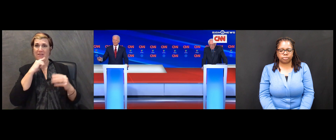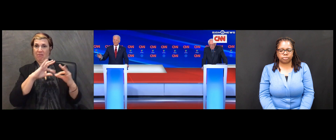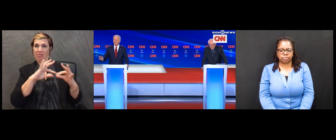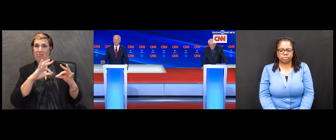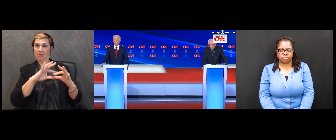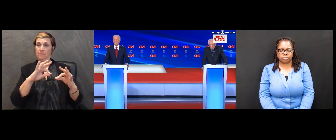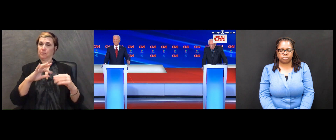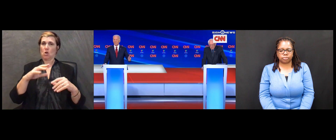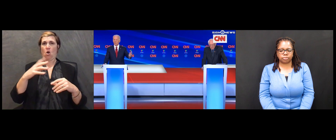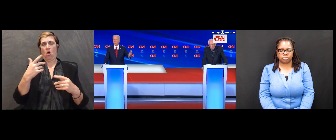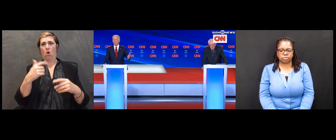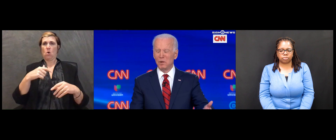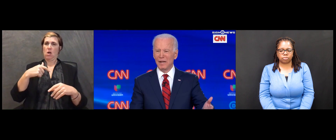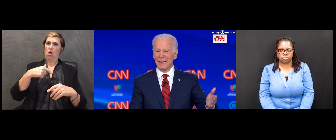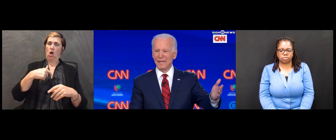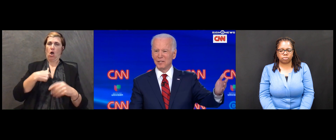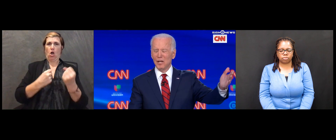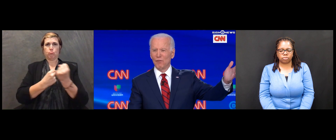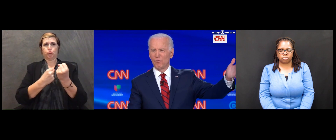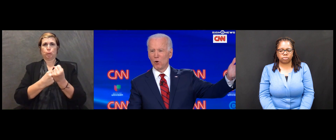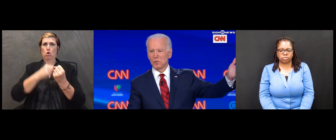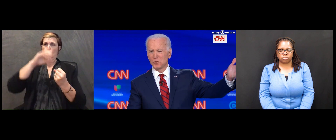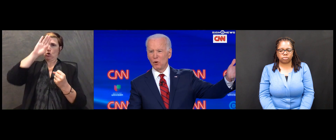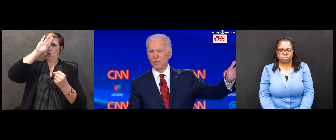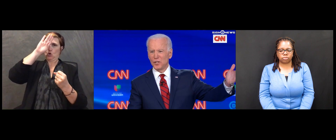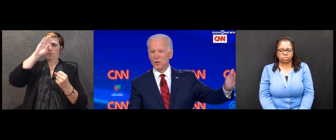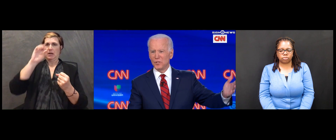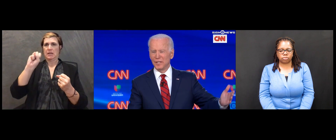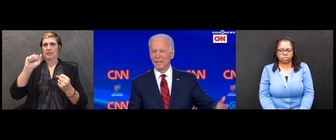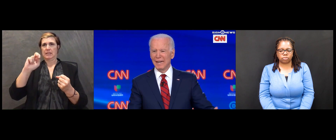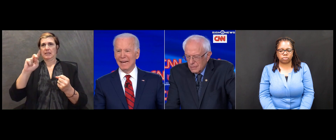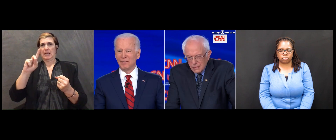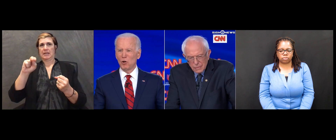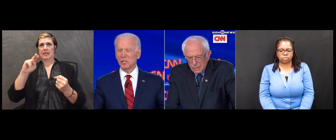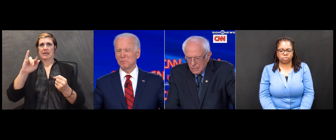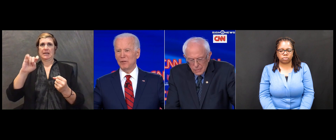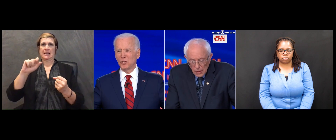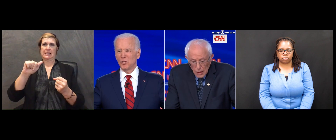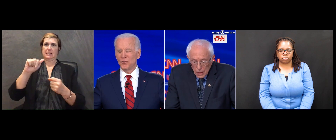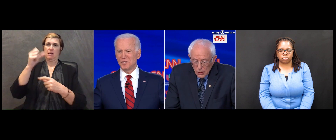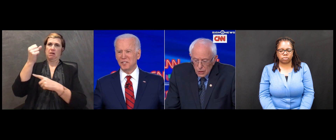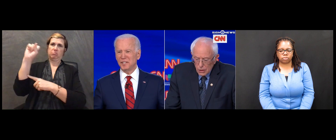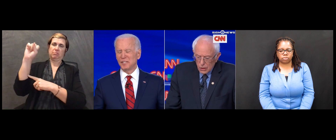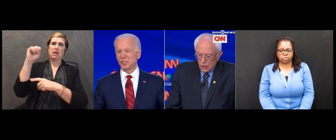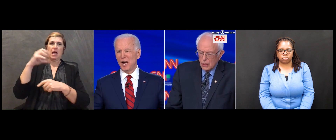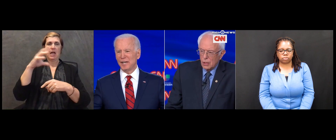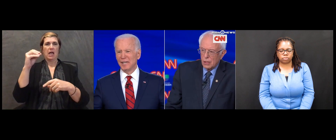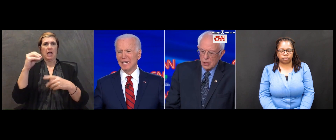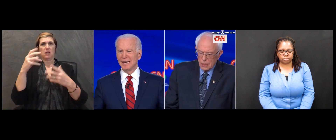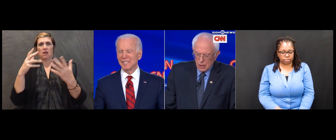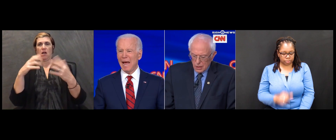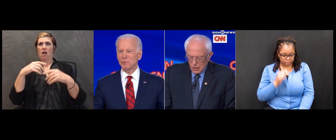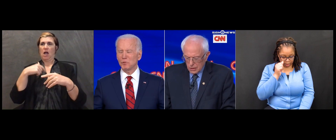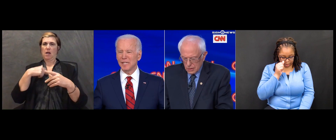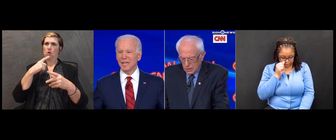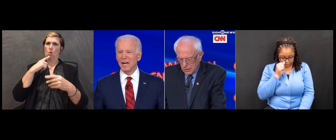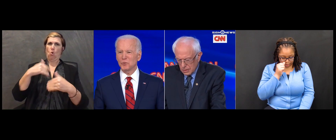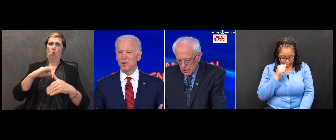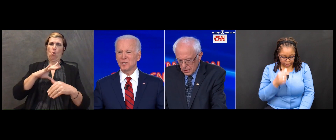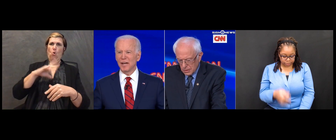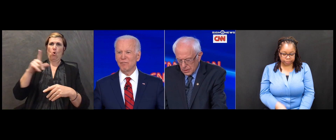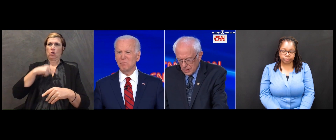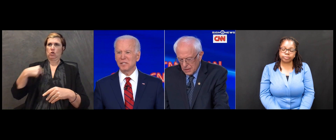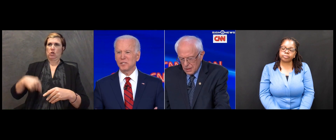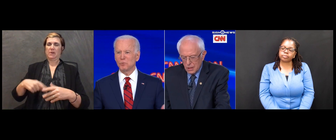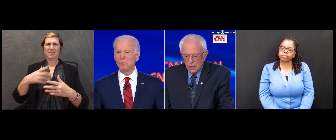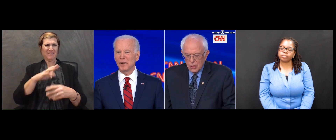the Sandinistas and Cuba and the former Soviet Union and talks about the good things they did in China is absolutely contrary